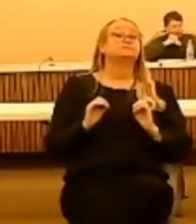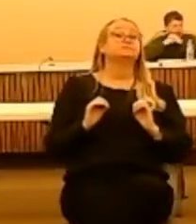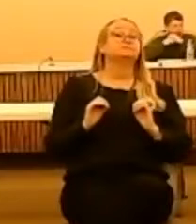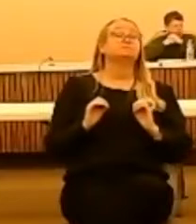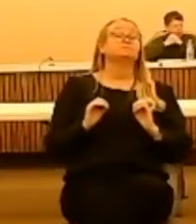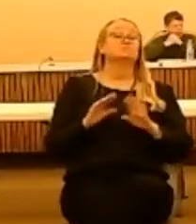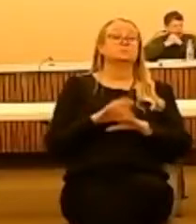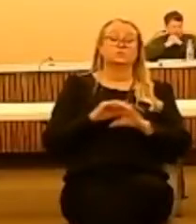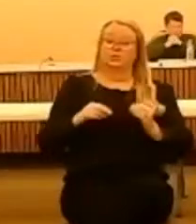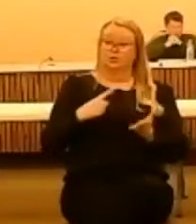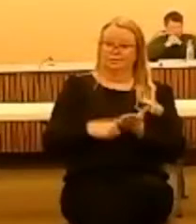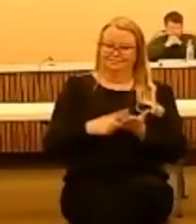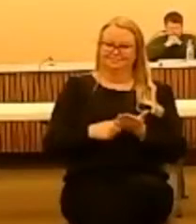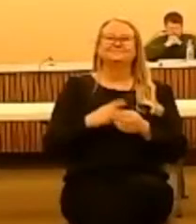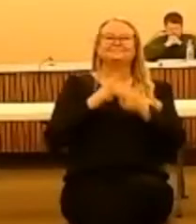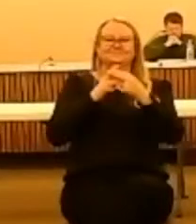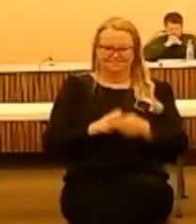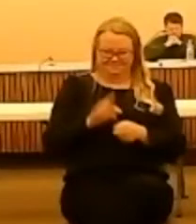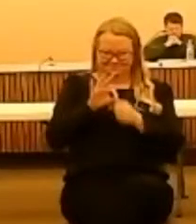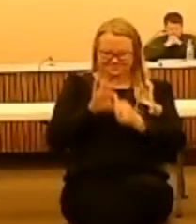Then hearing none, please call the roll.